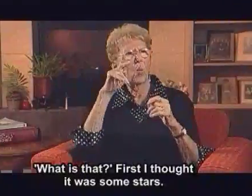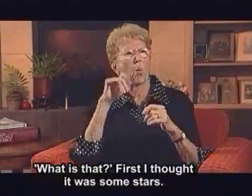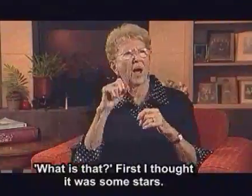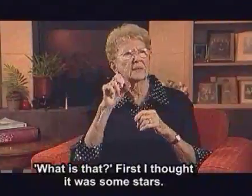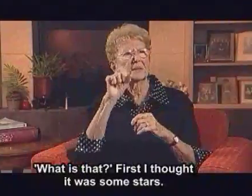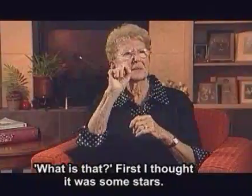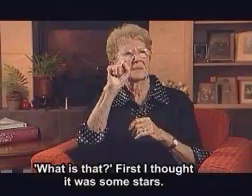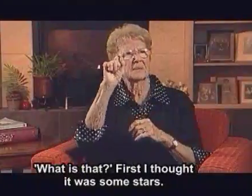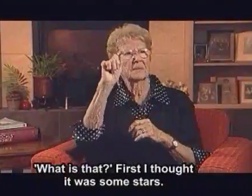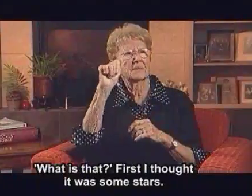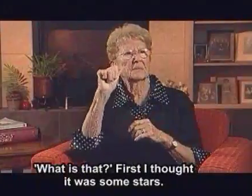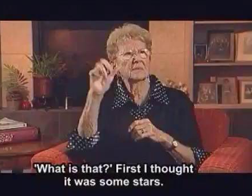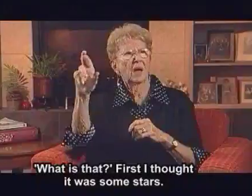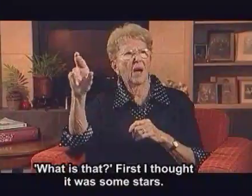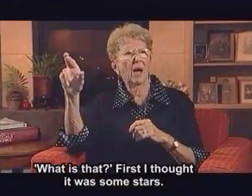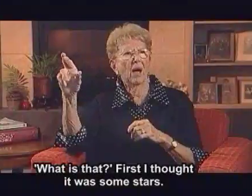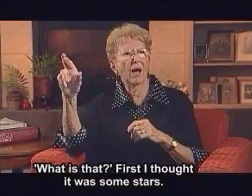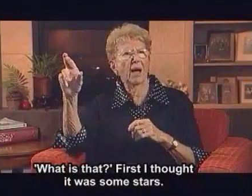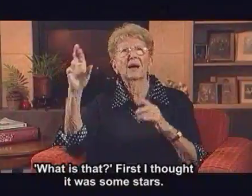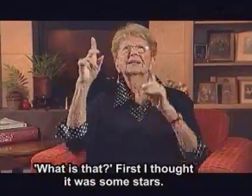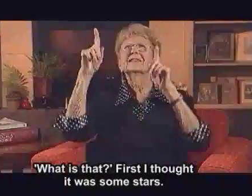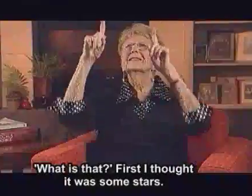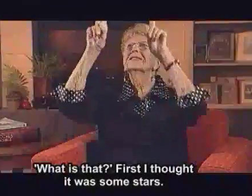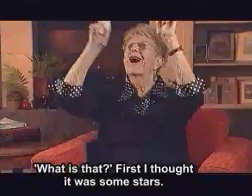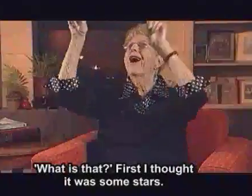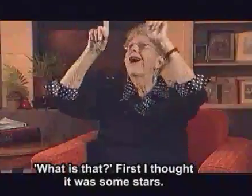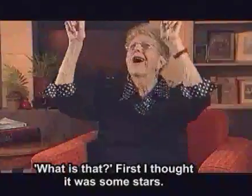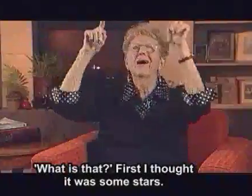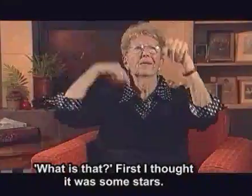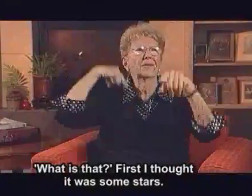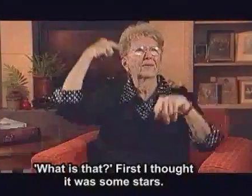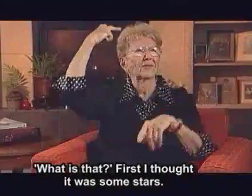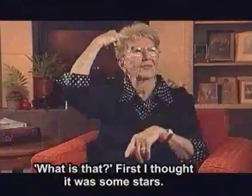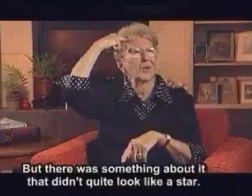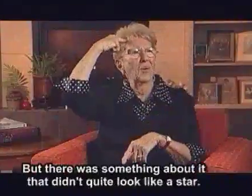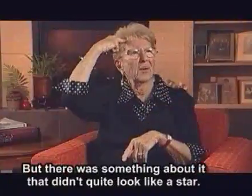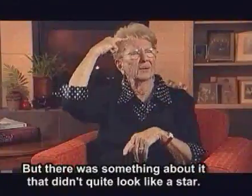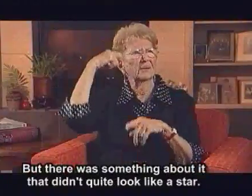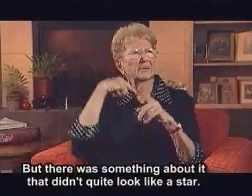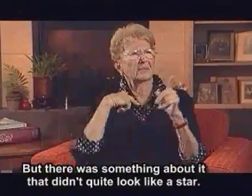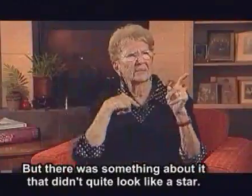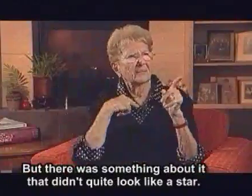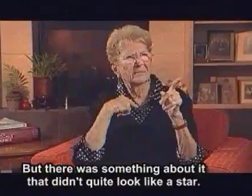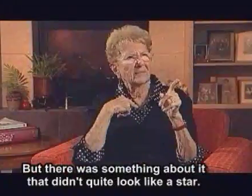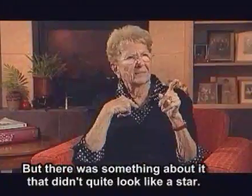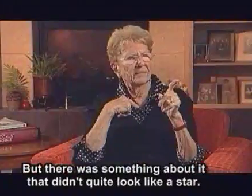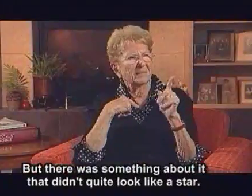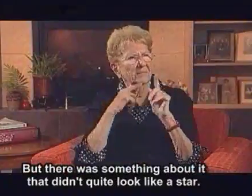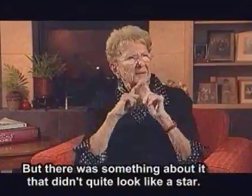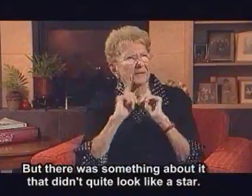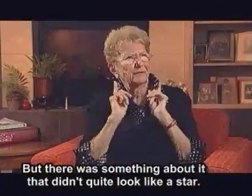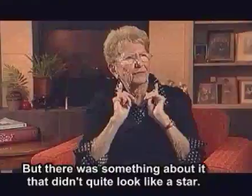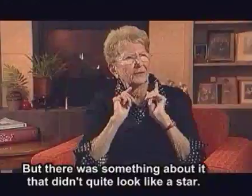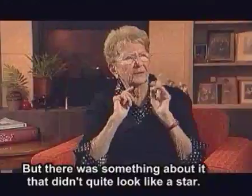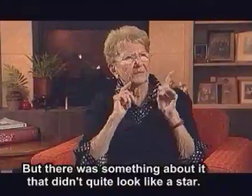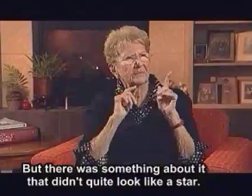is that? First I thought it was some stars, but there was something about it that didn't quite look like a